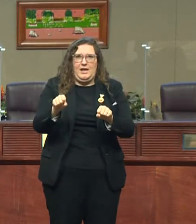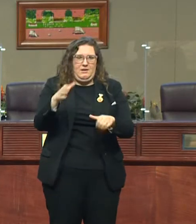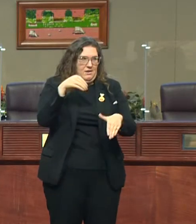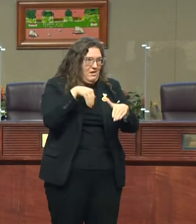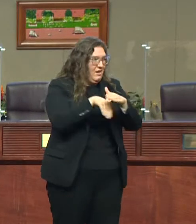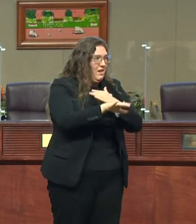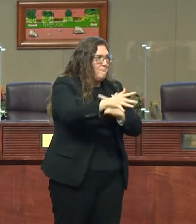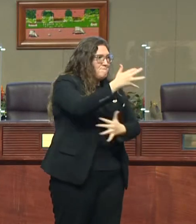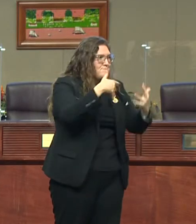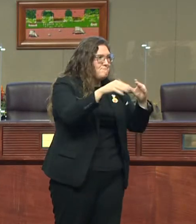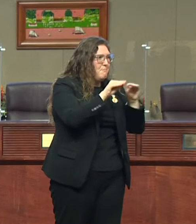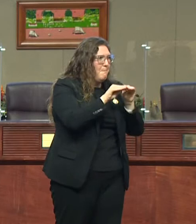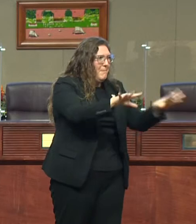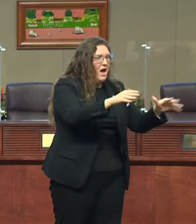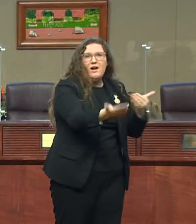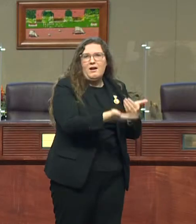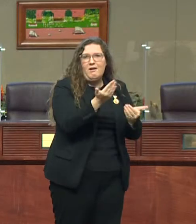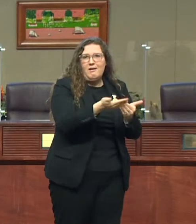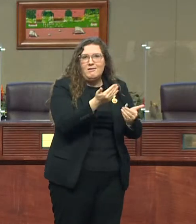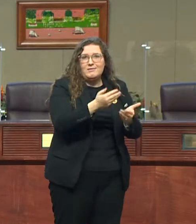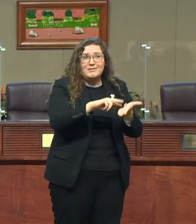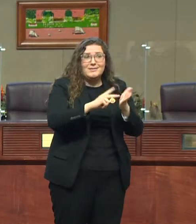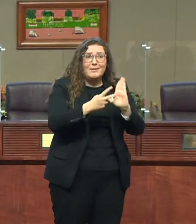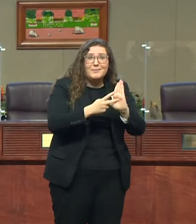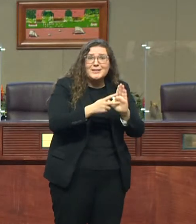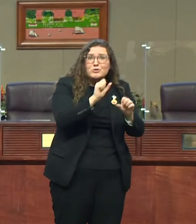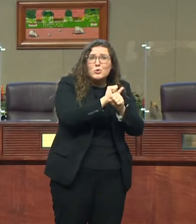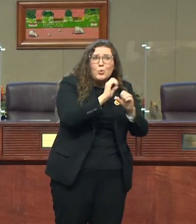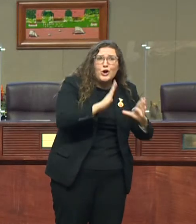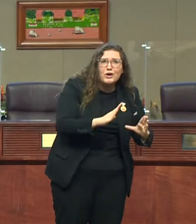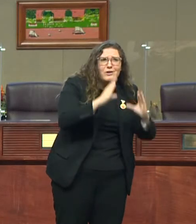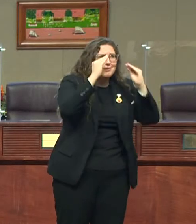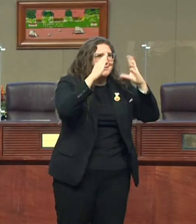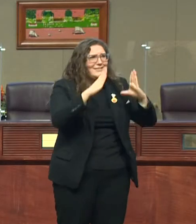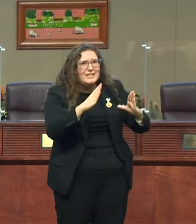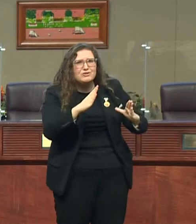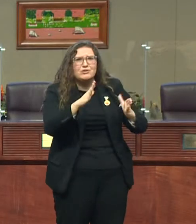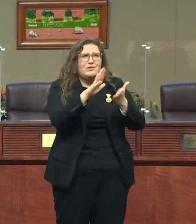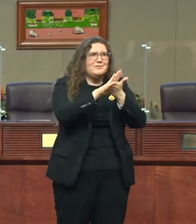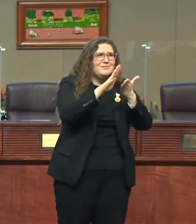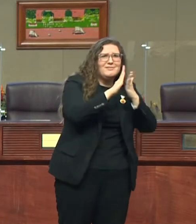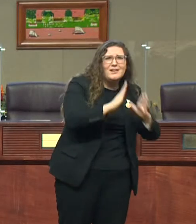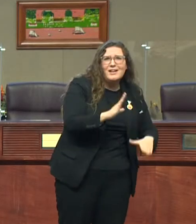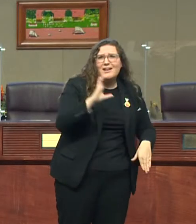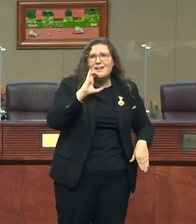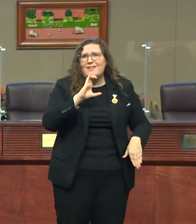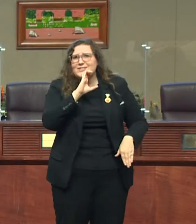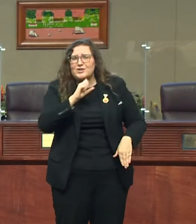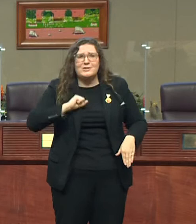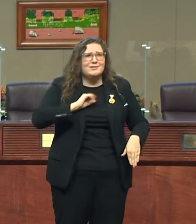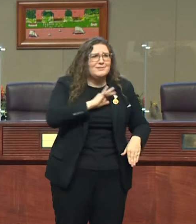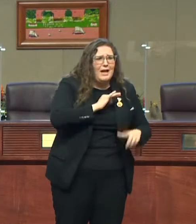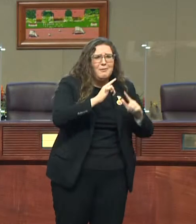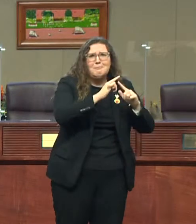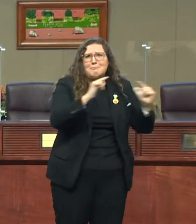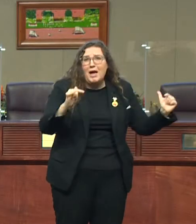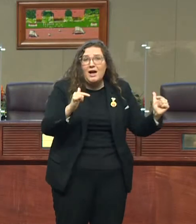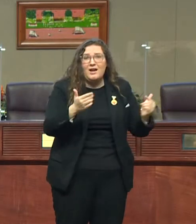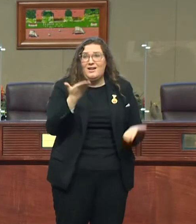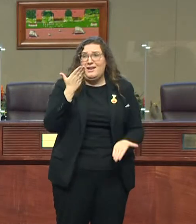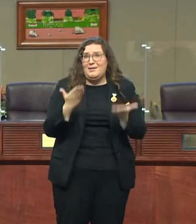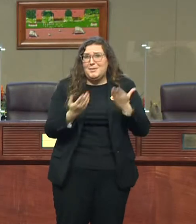with, including our employees and those who are especially vulnerable due to age or health